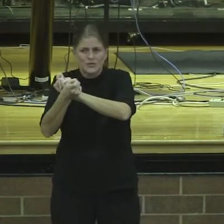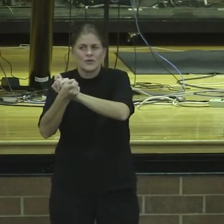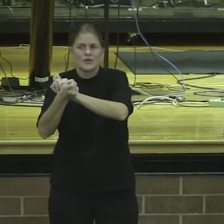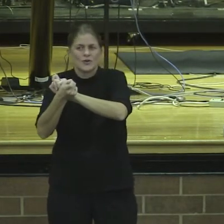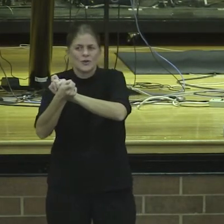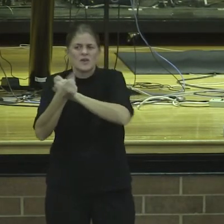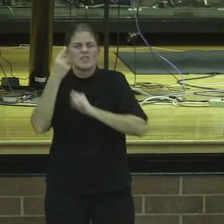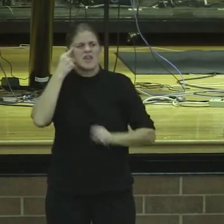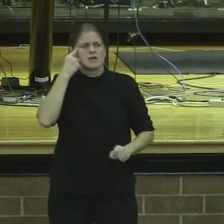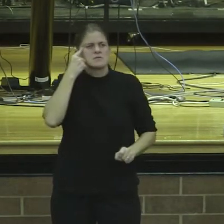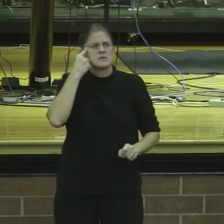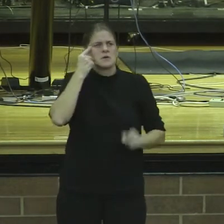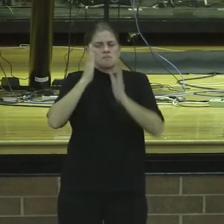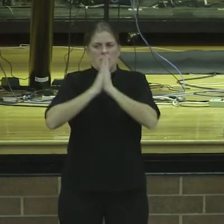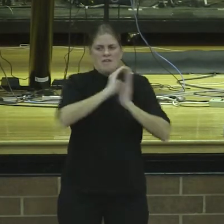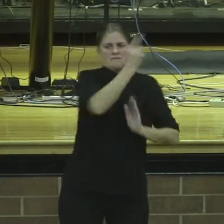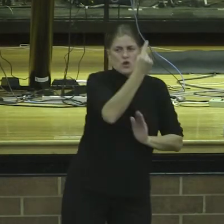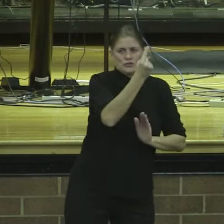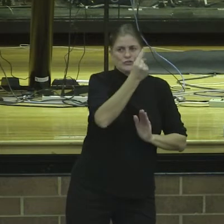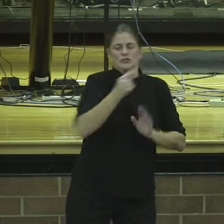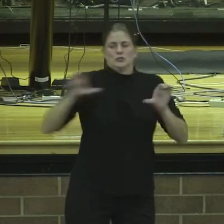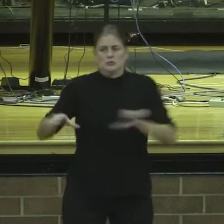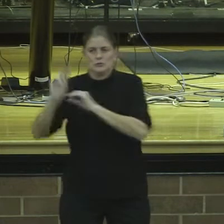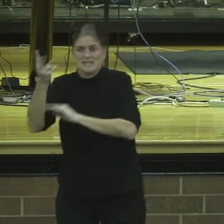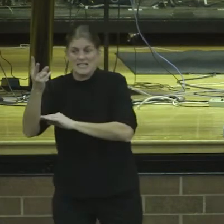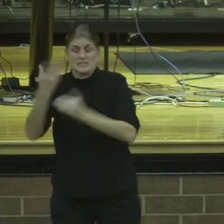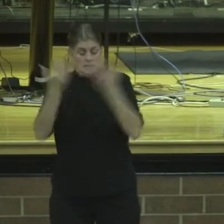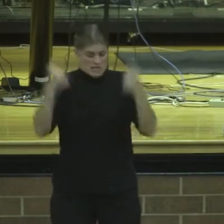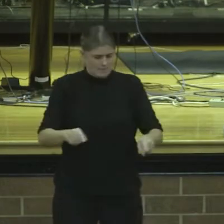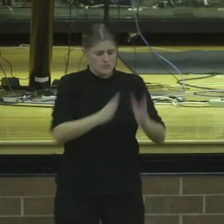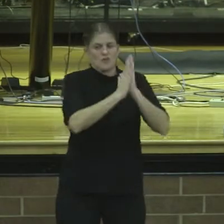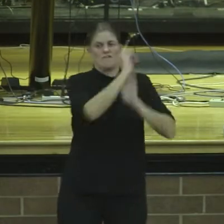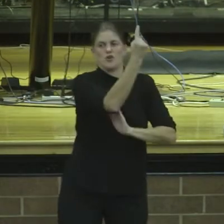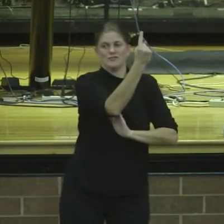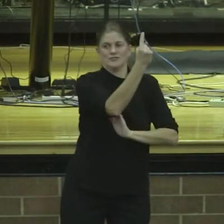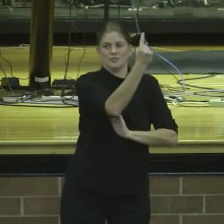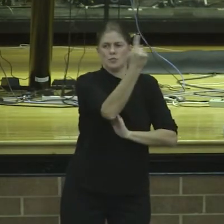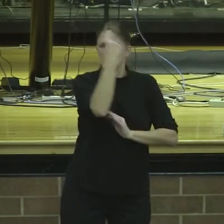it as our plan of action, when something comes our way, we pray and then we act.